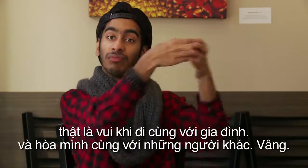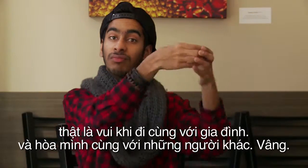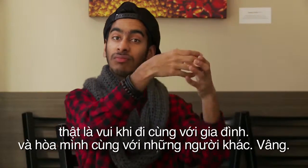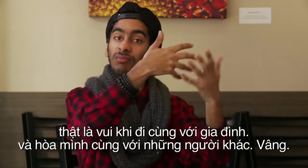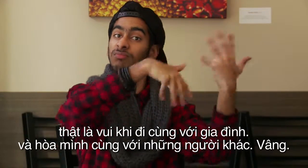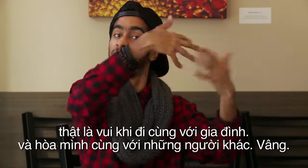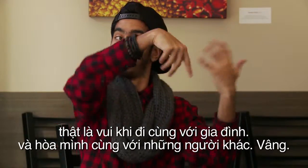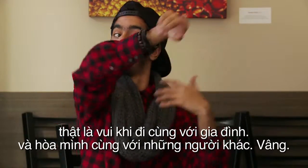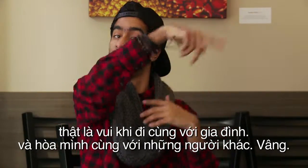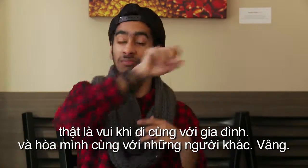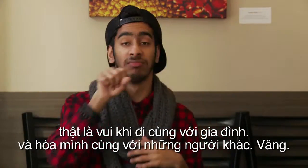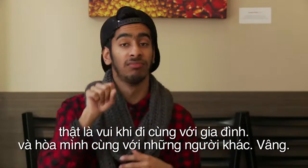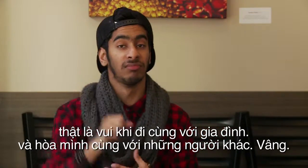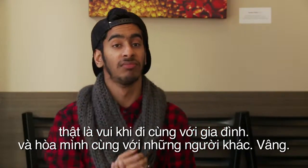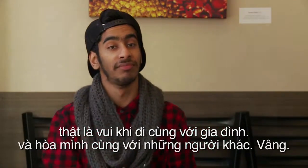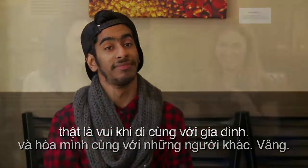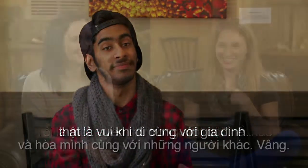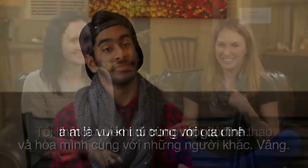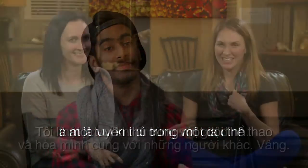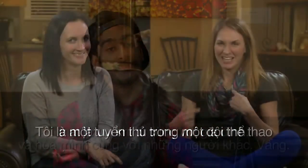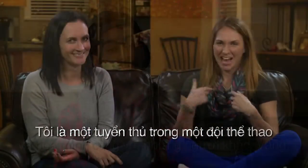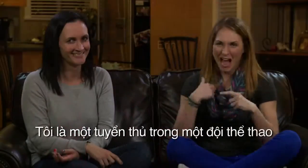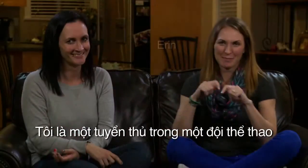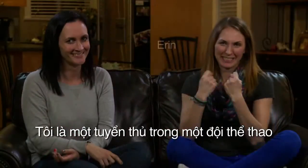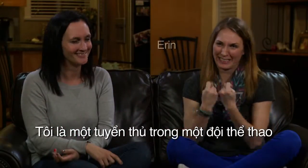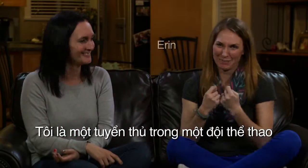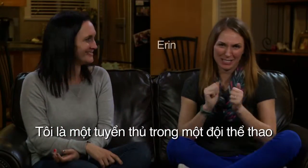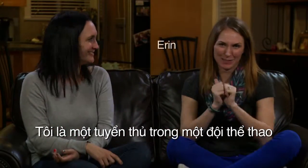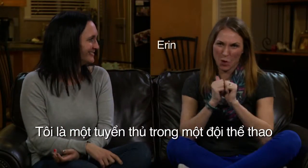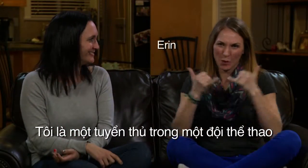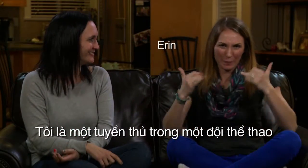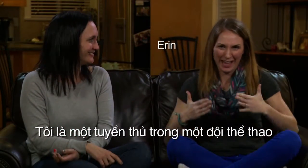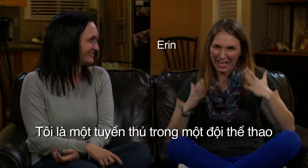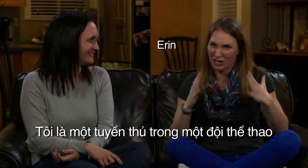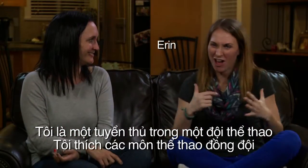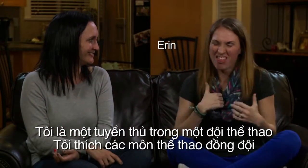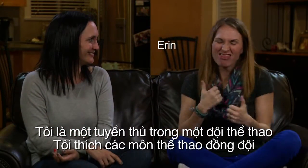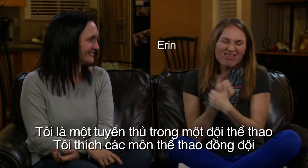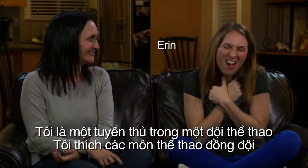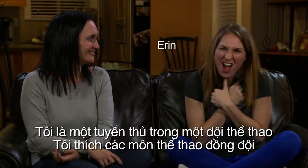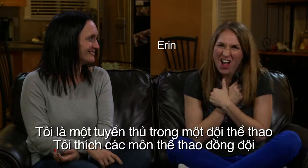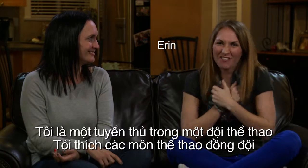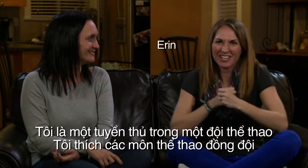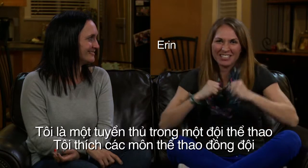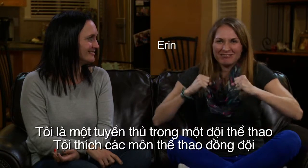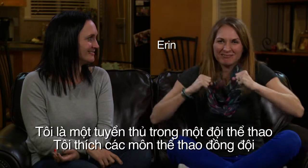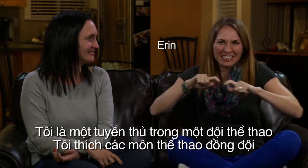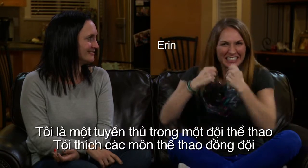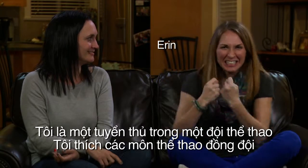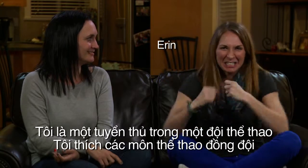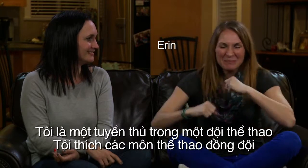family and mingle with everybody. Yeah. I'm a team sport player. I love team sports.